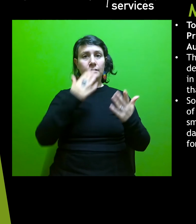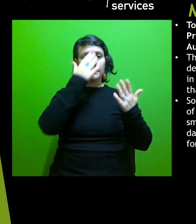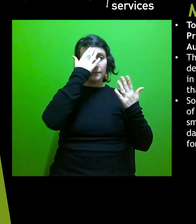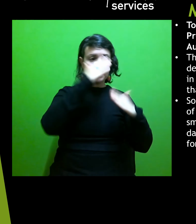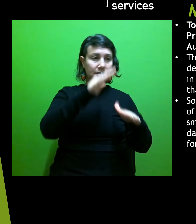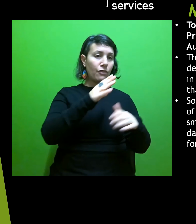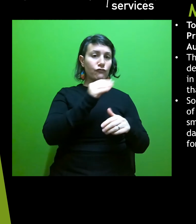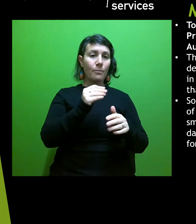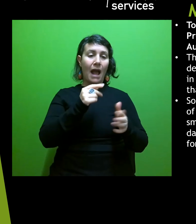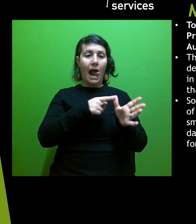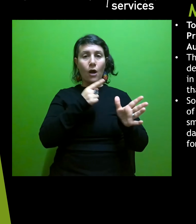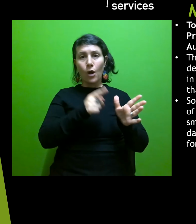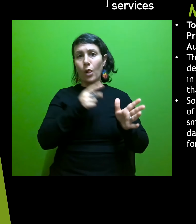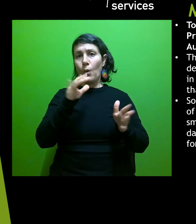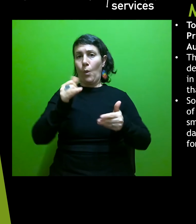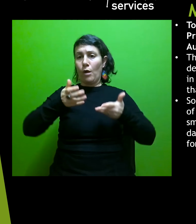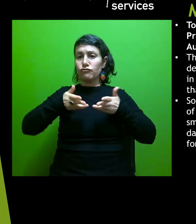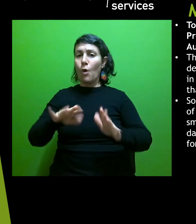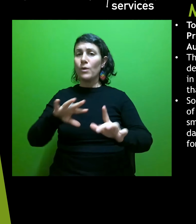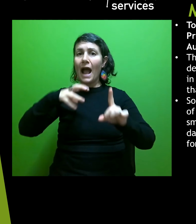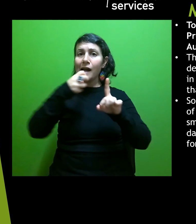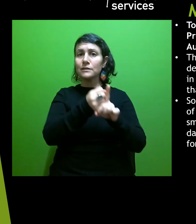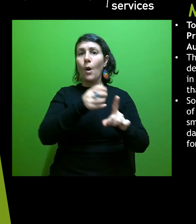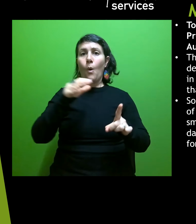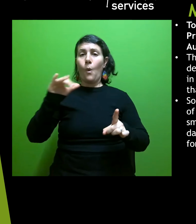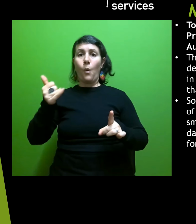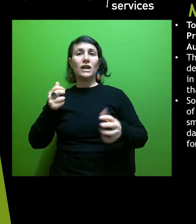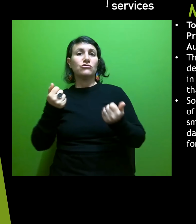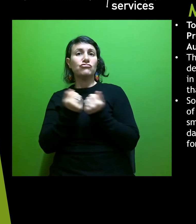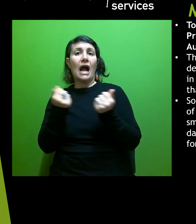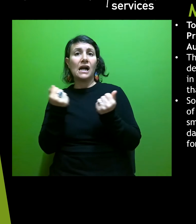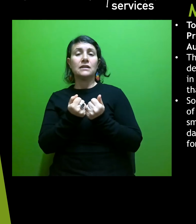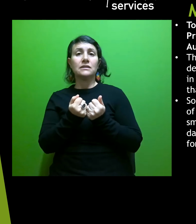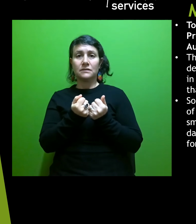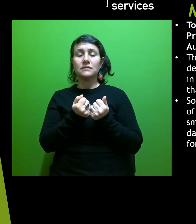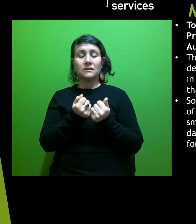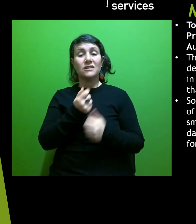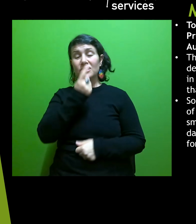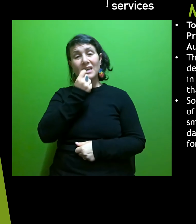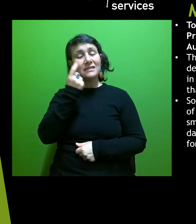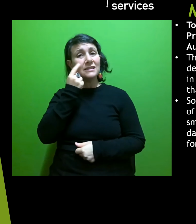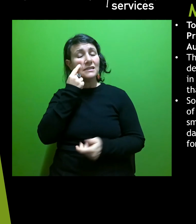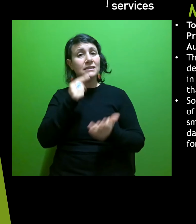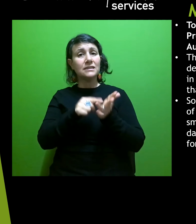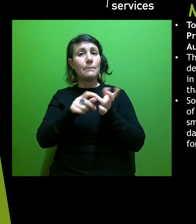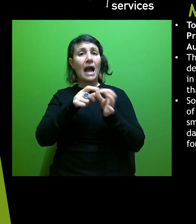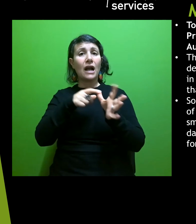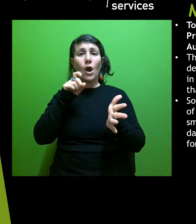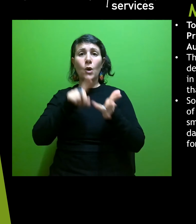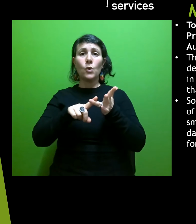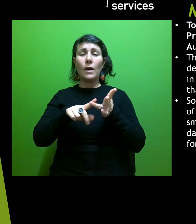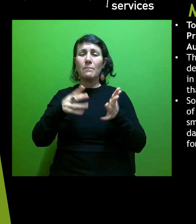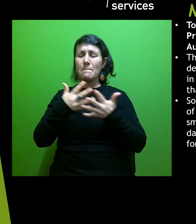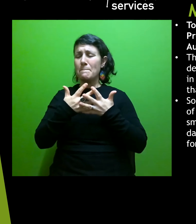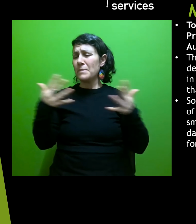road accidents, or illegal drug use. So you can see tobacco has a really big impact on the